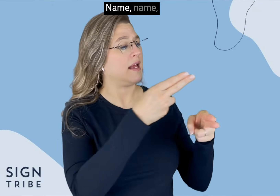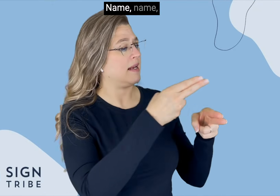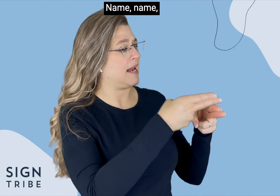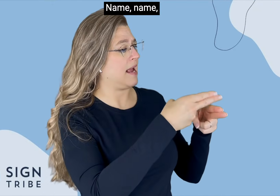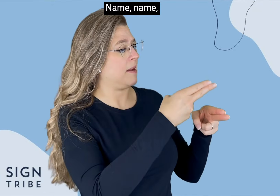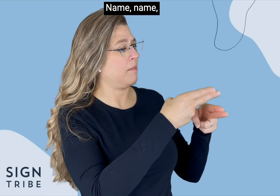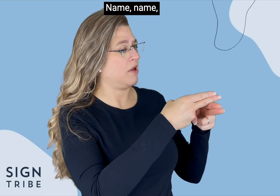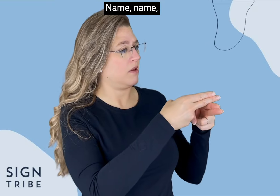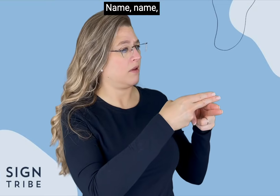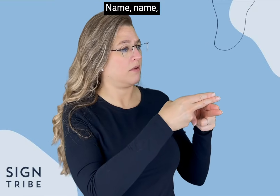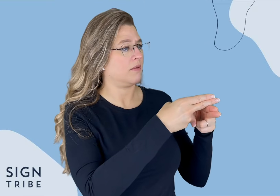name,